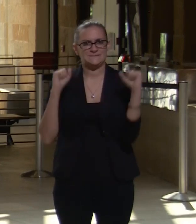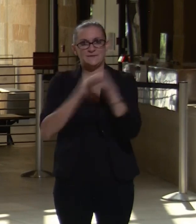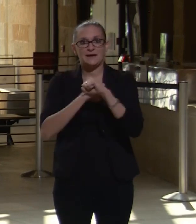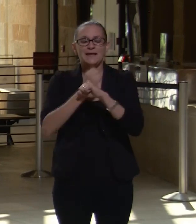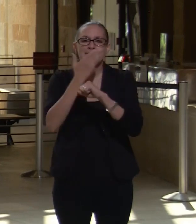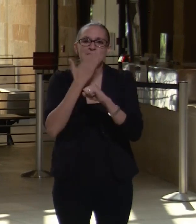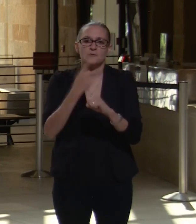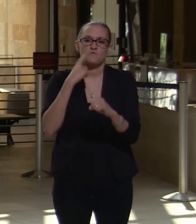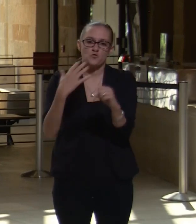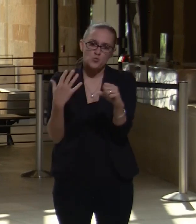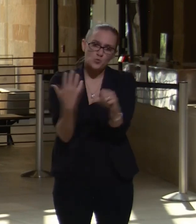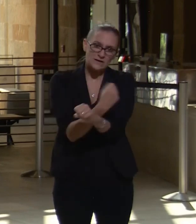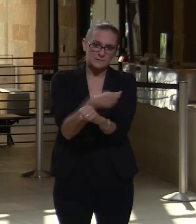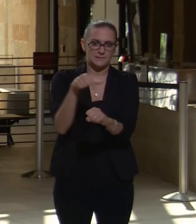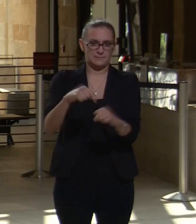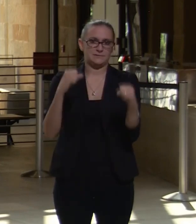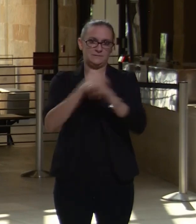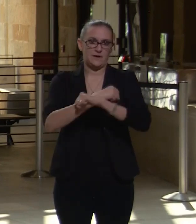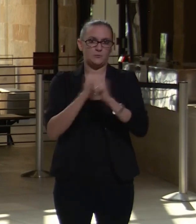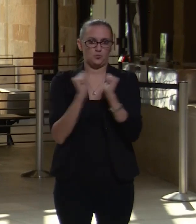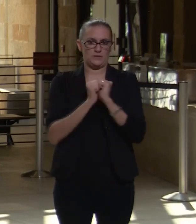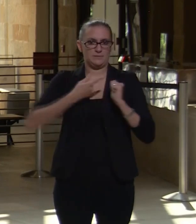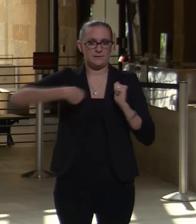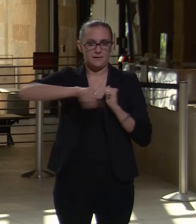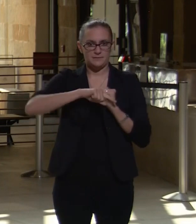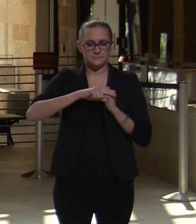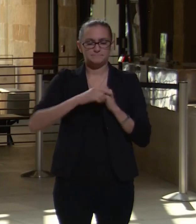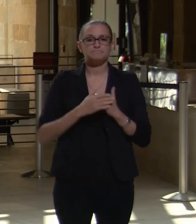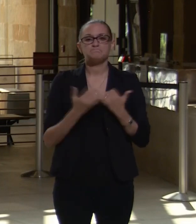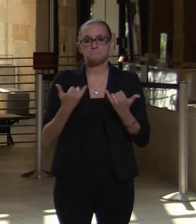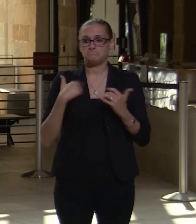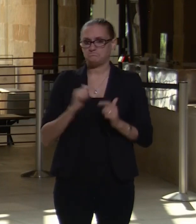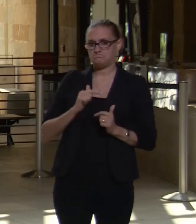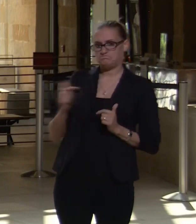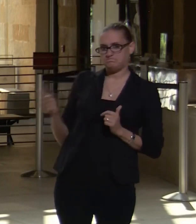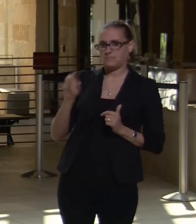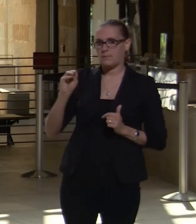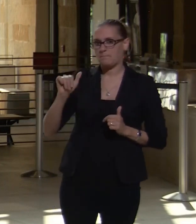for winning this fight along with us. And with that, Mayor.